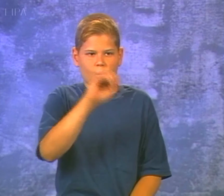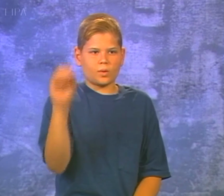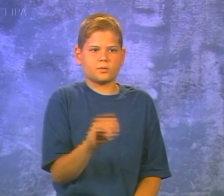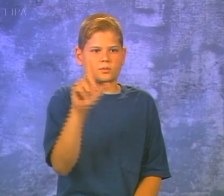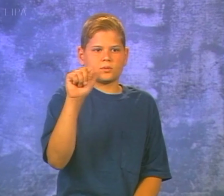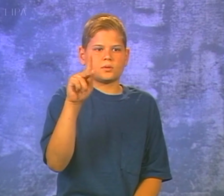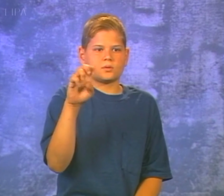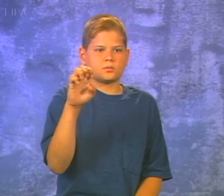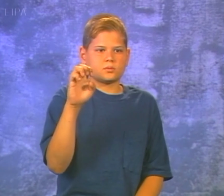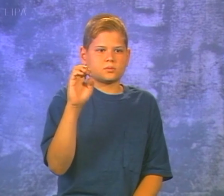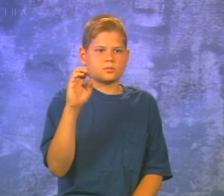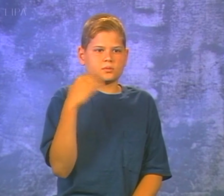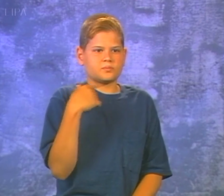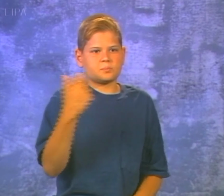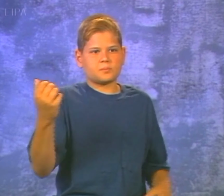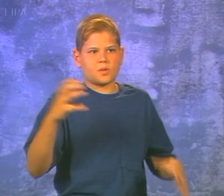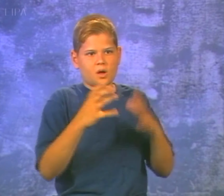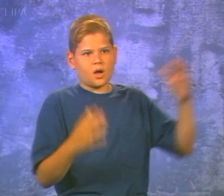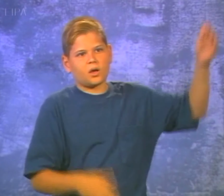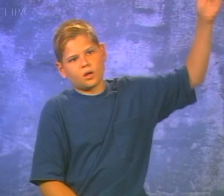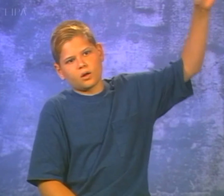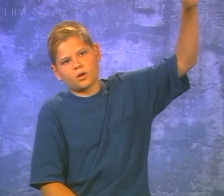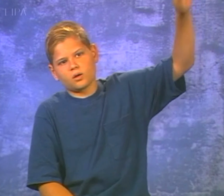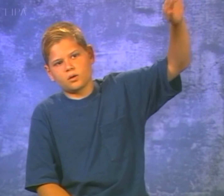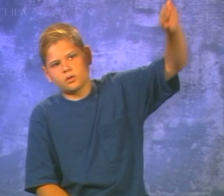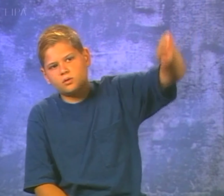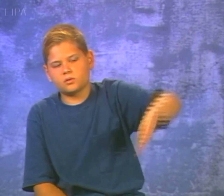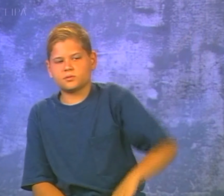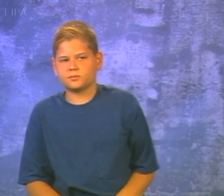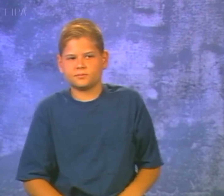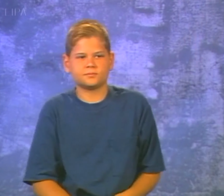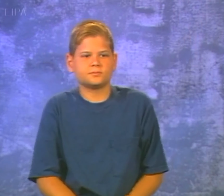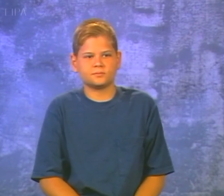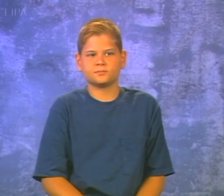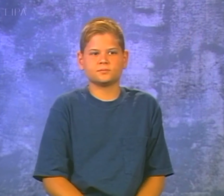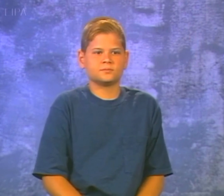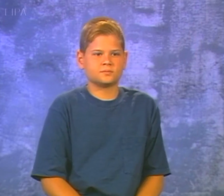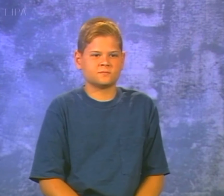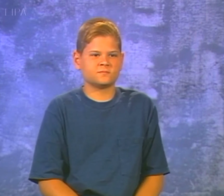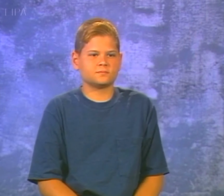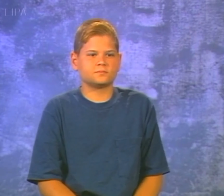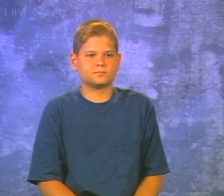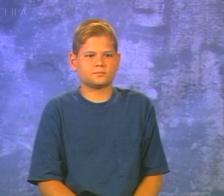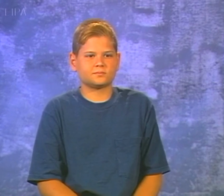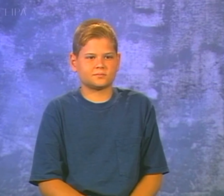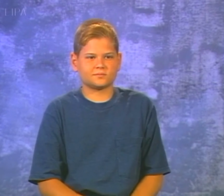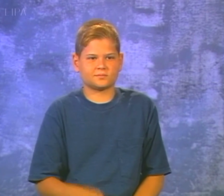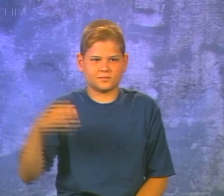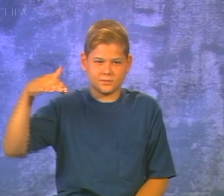I know that we'll go over to my school and we'll take a sled and go down the hill. It's really fun when it snows.